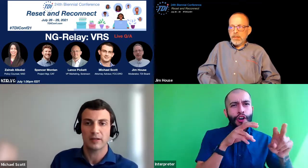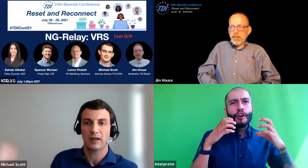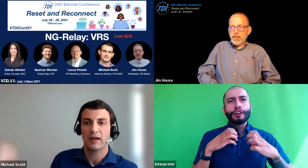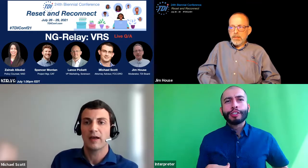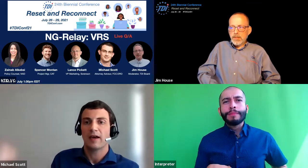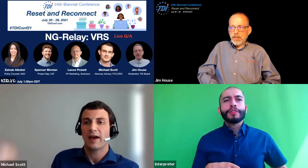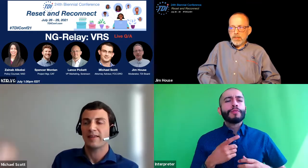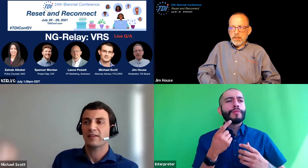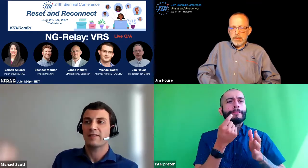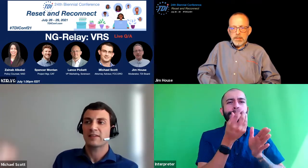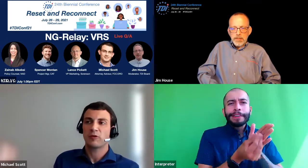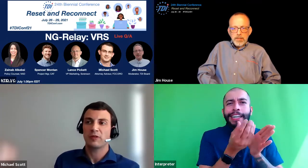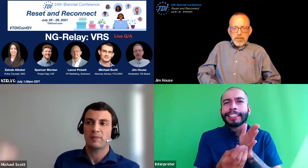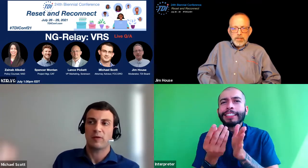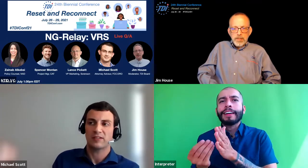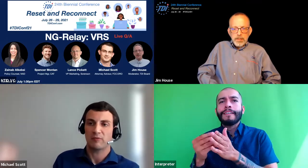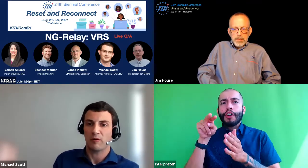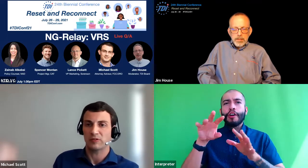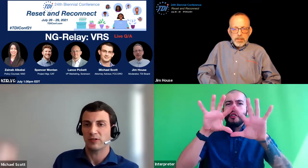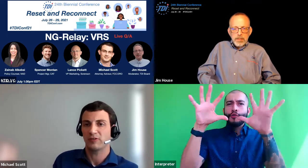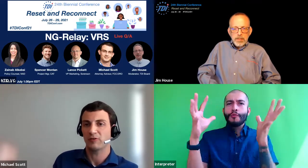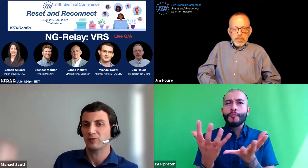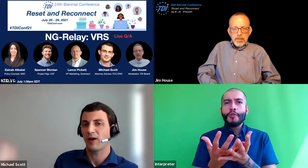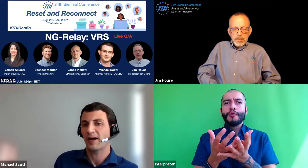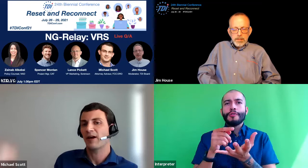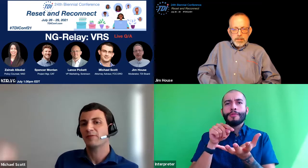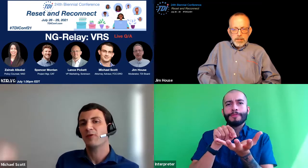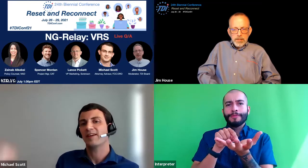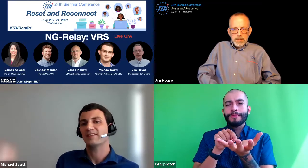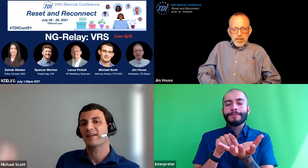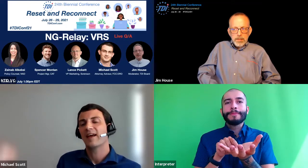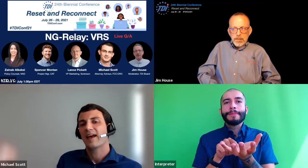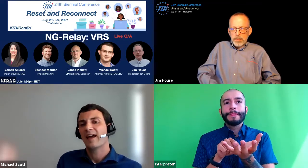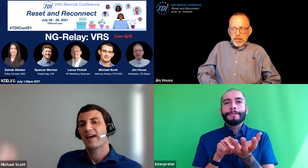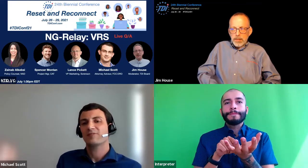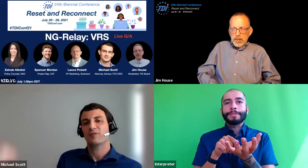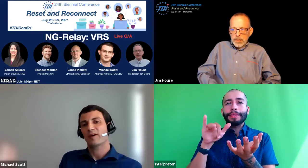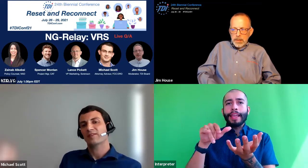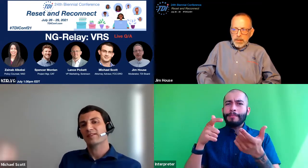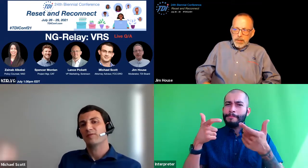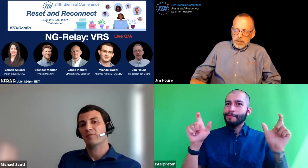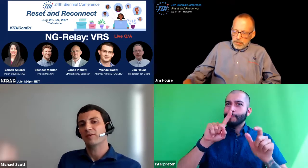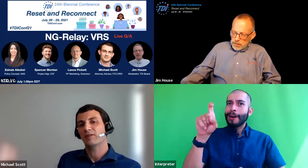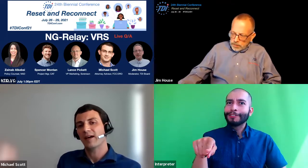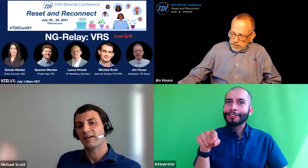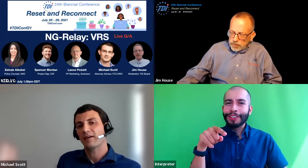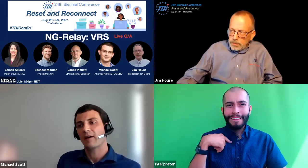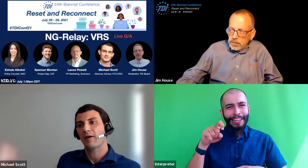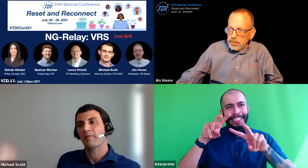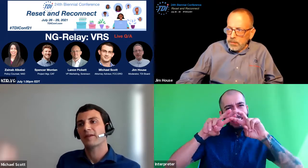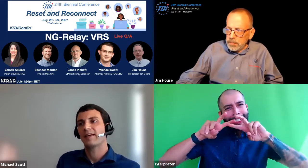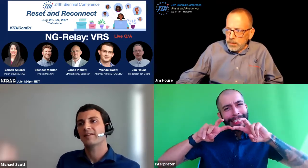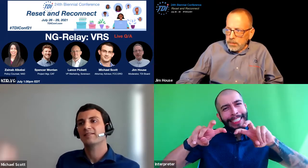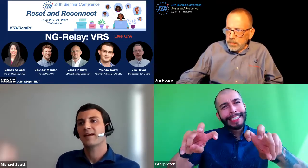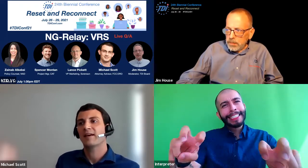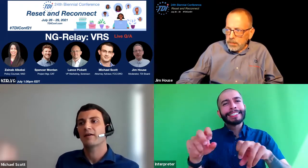input, and that's really the big question that we always look to. So I don't know if I can answer your question as to what it would look like,